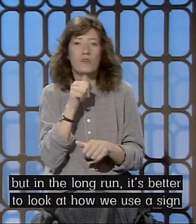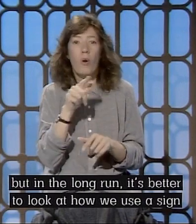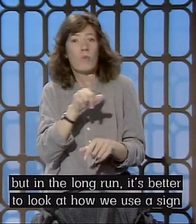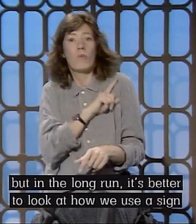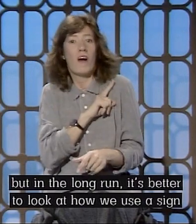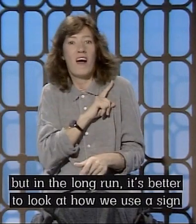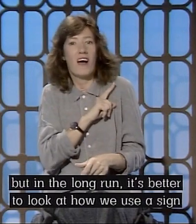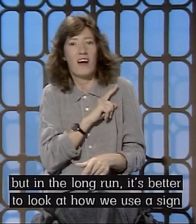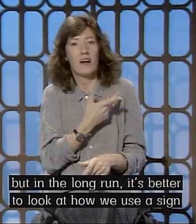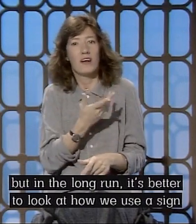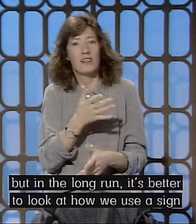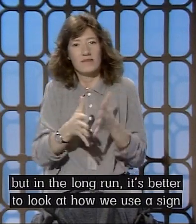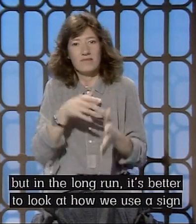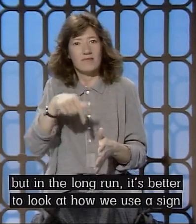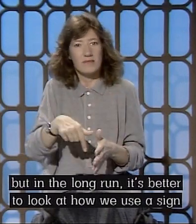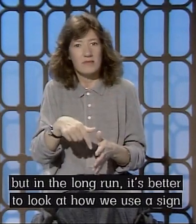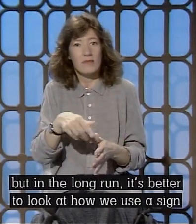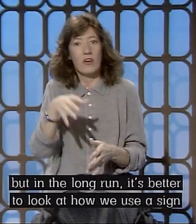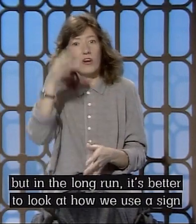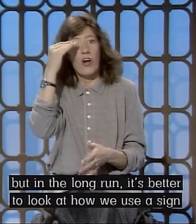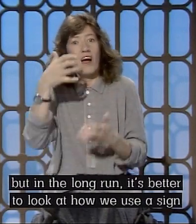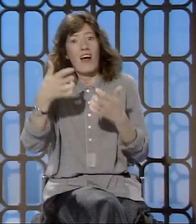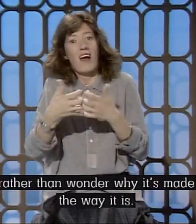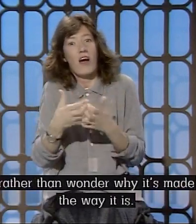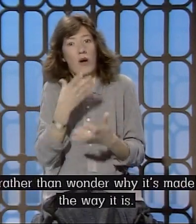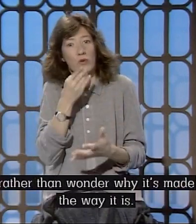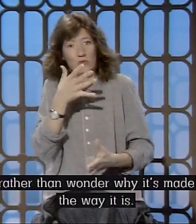a sign rather than wonder why it's made the way it is.